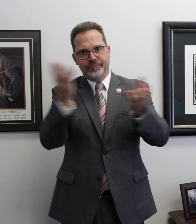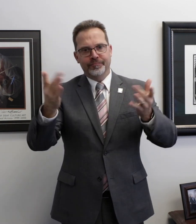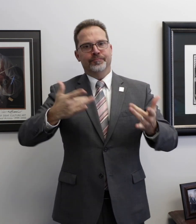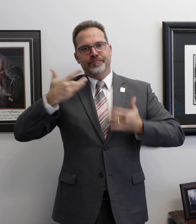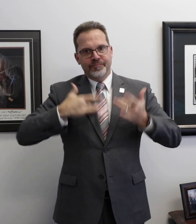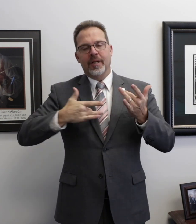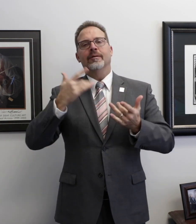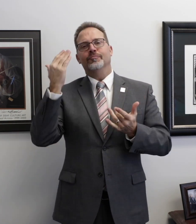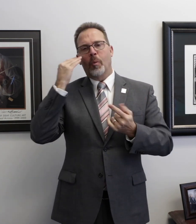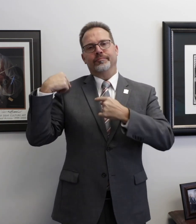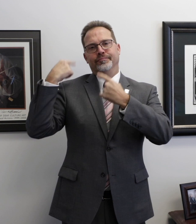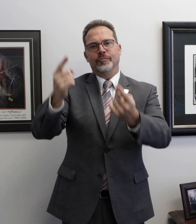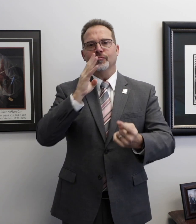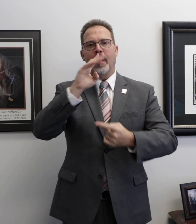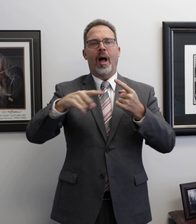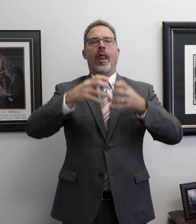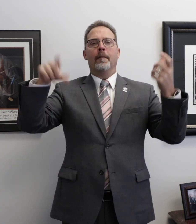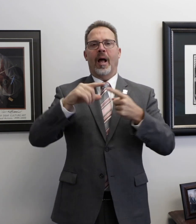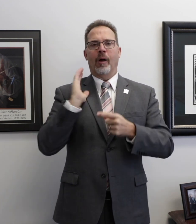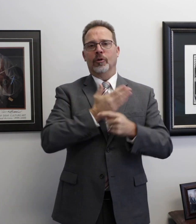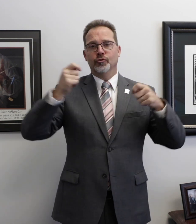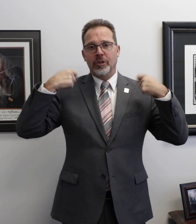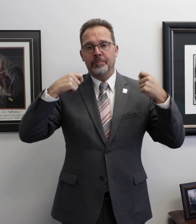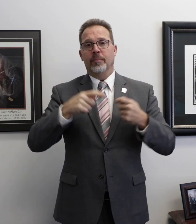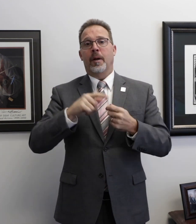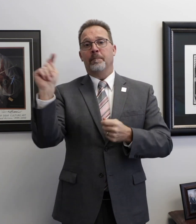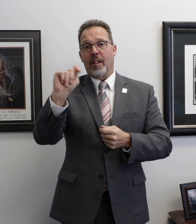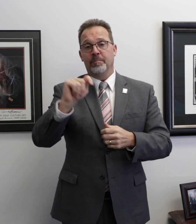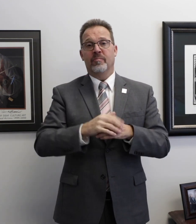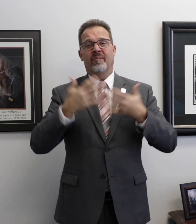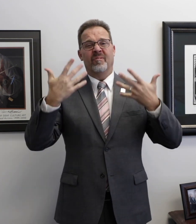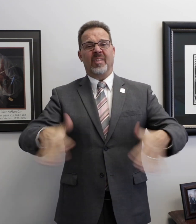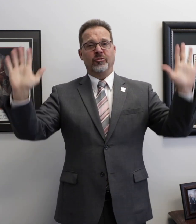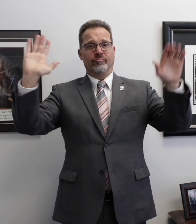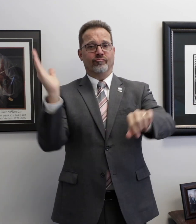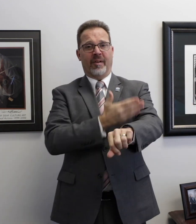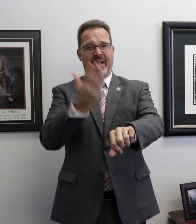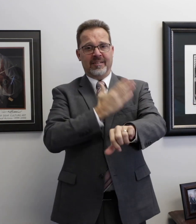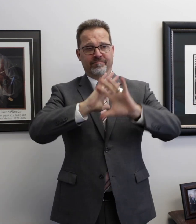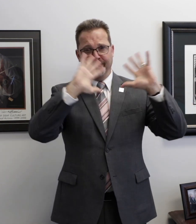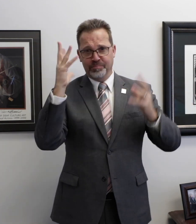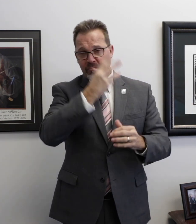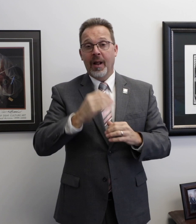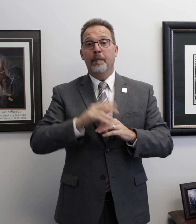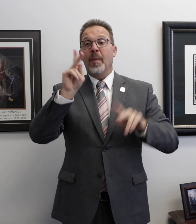course, it's important that I start with an update about our gymnasium renovations and bathroom. That project is finally coming to an